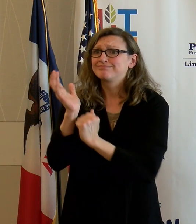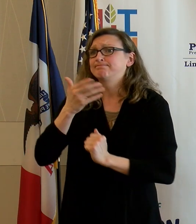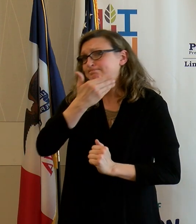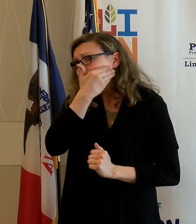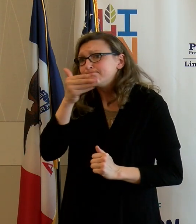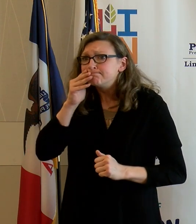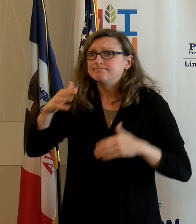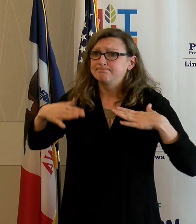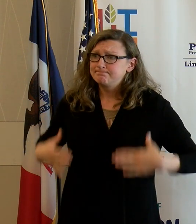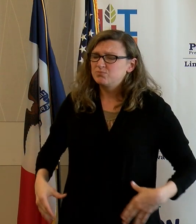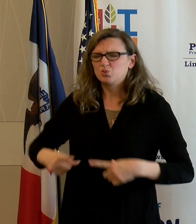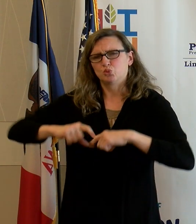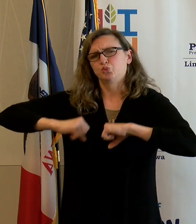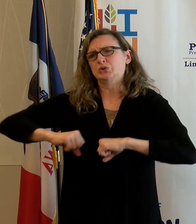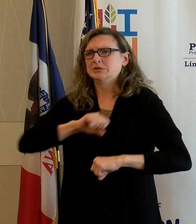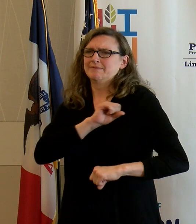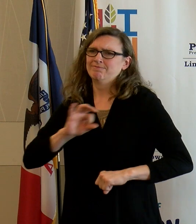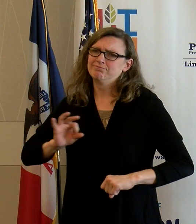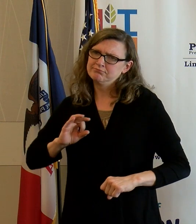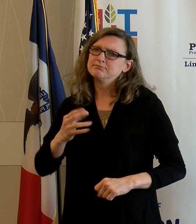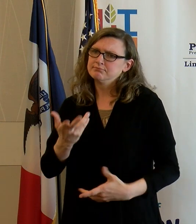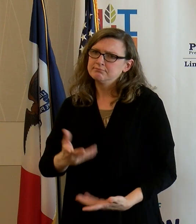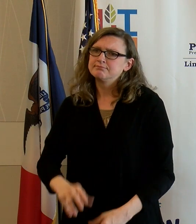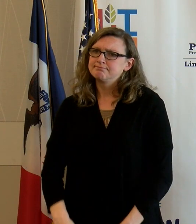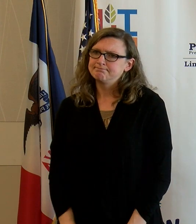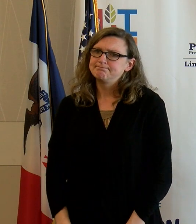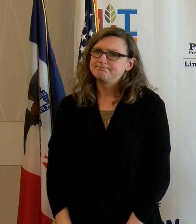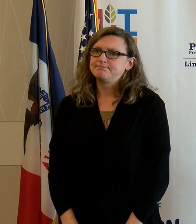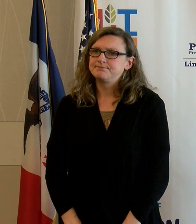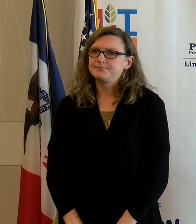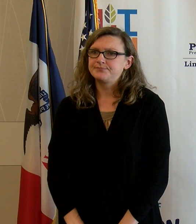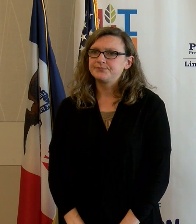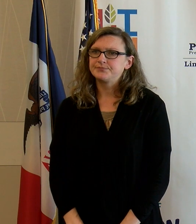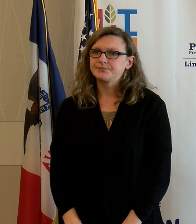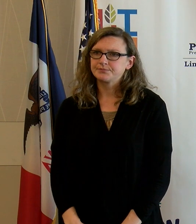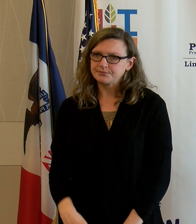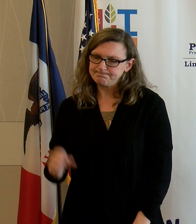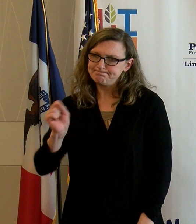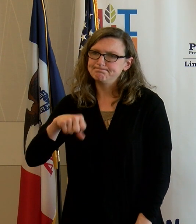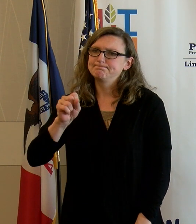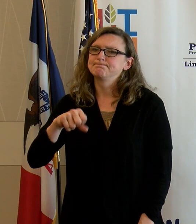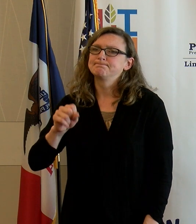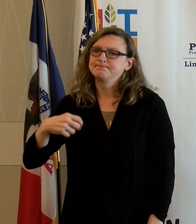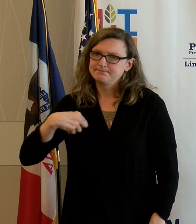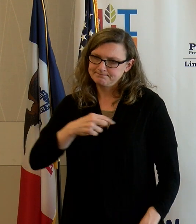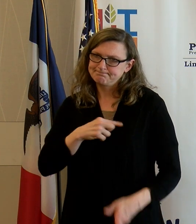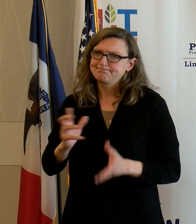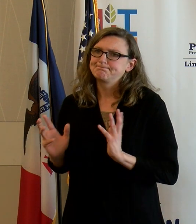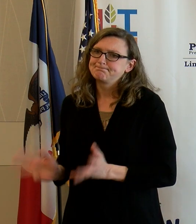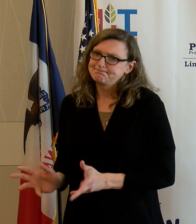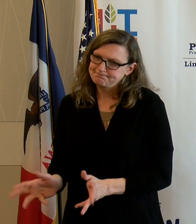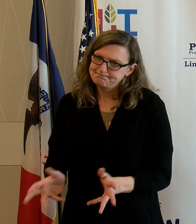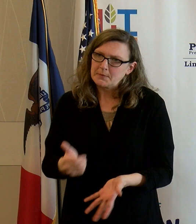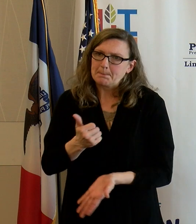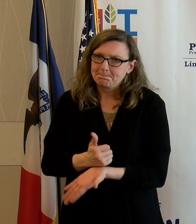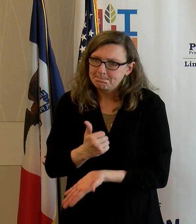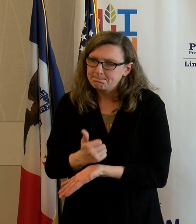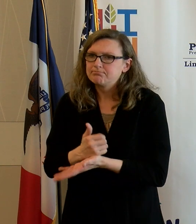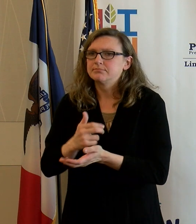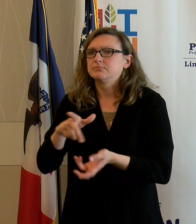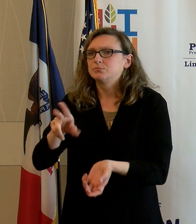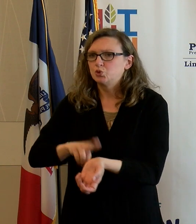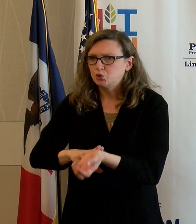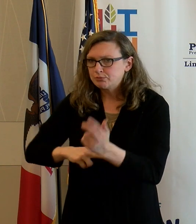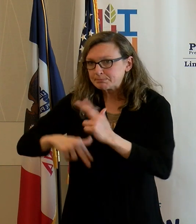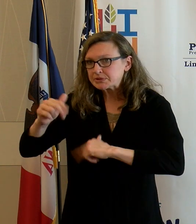staff and to protect the individuals. But we're on daily communication so that we can help the facility and the residents through